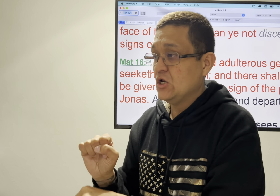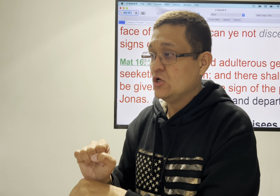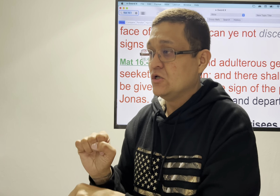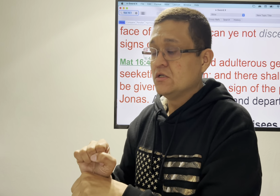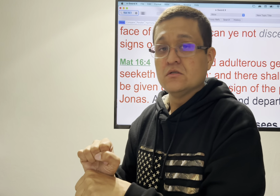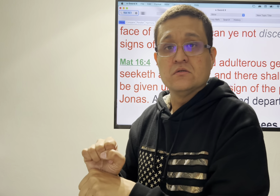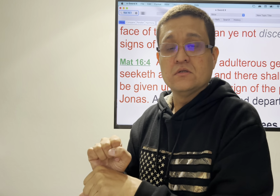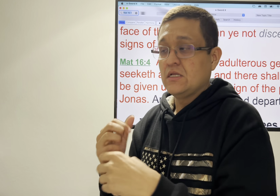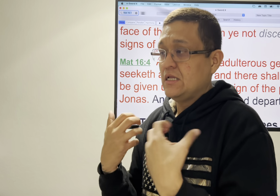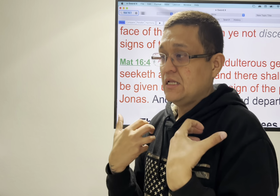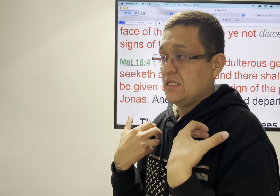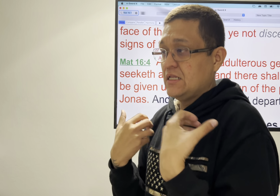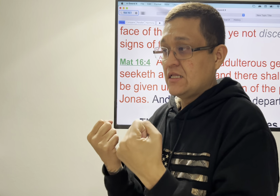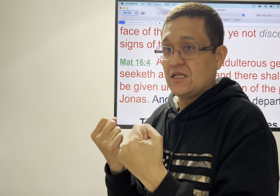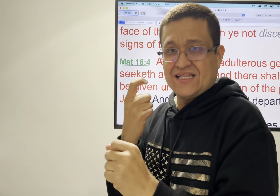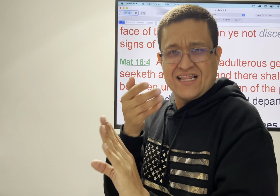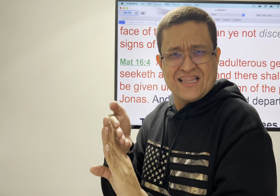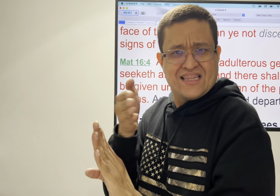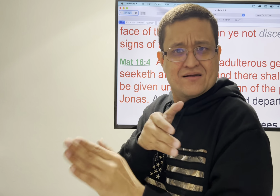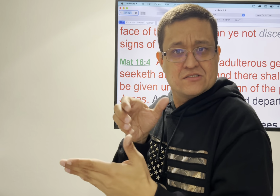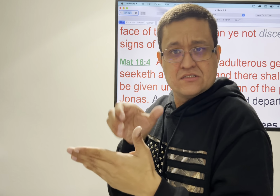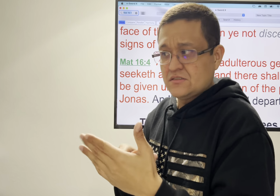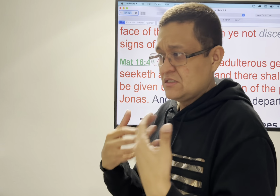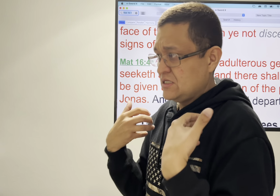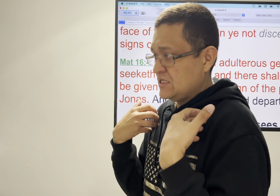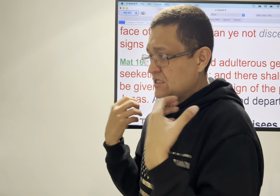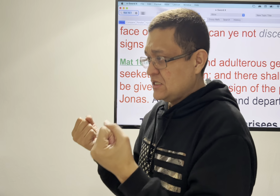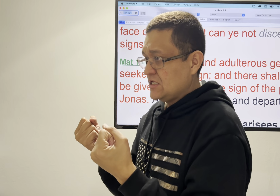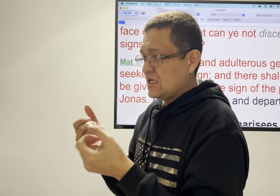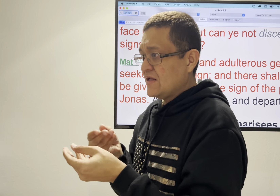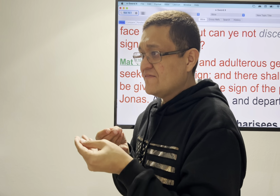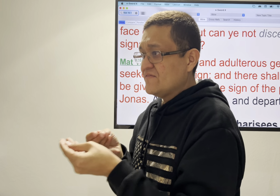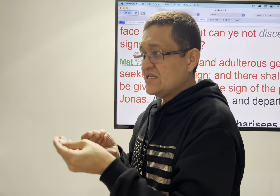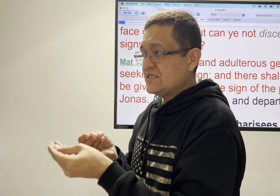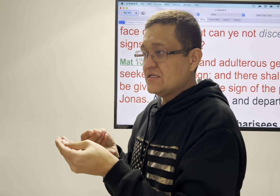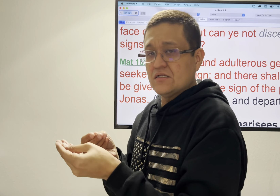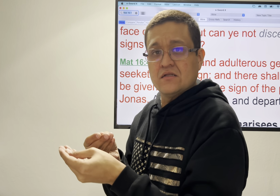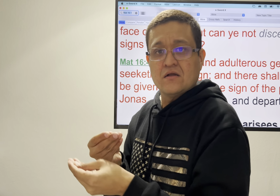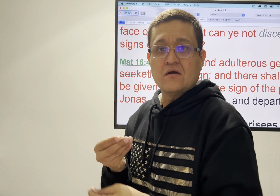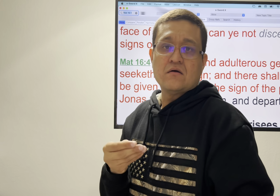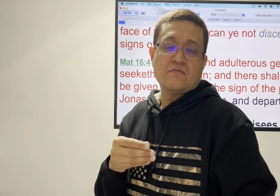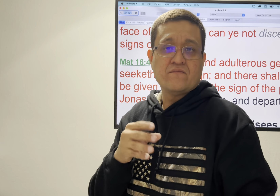Jesus had already finished giving them a sign. He'd done a miracle. He healed them. He fed the thousands.